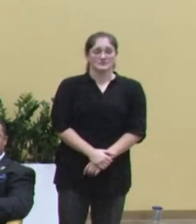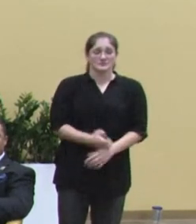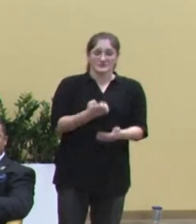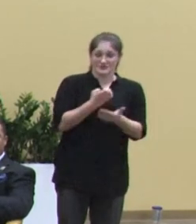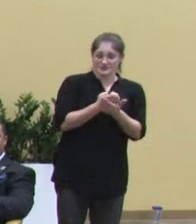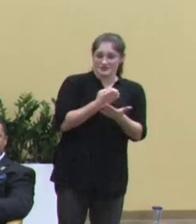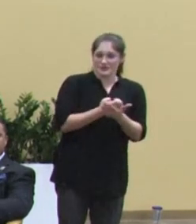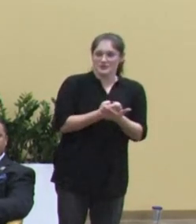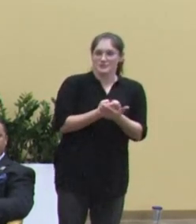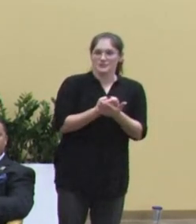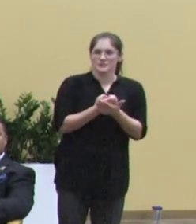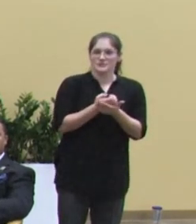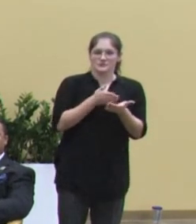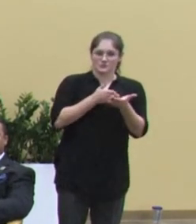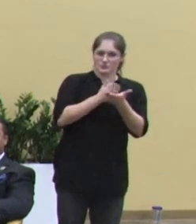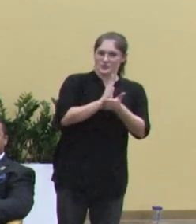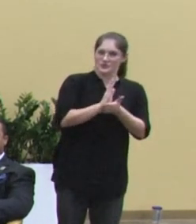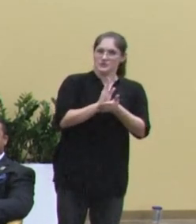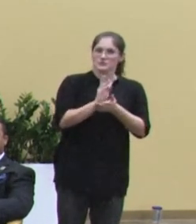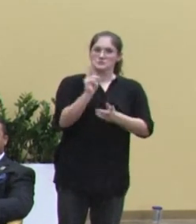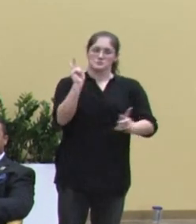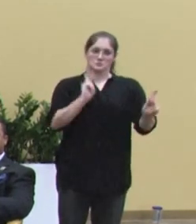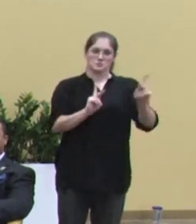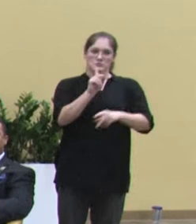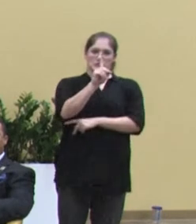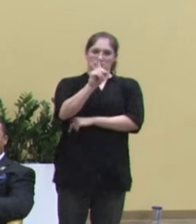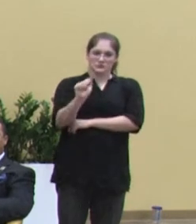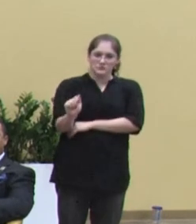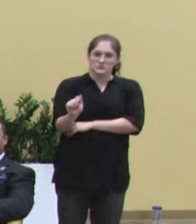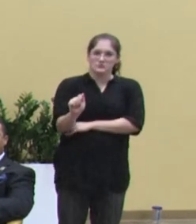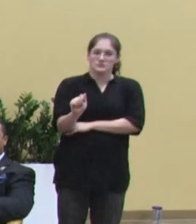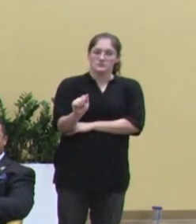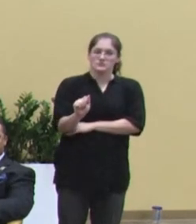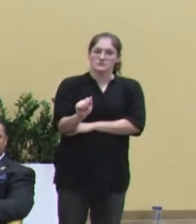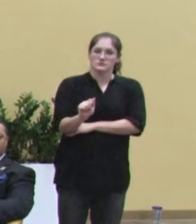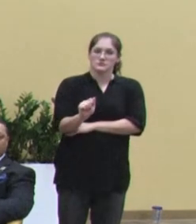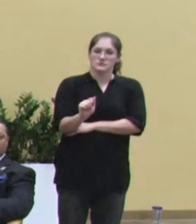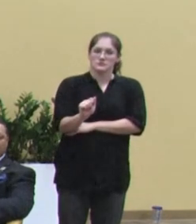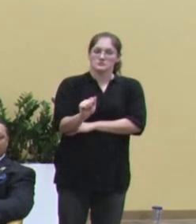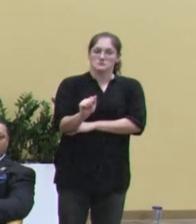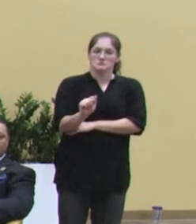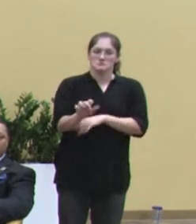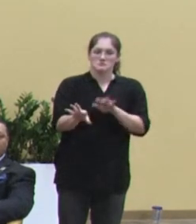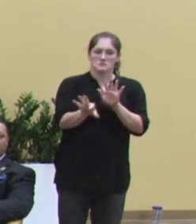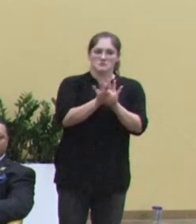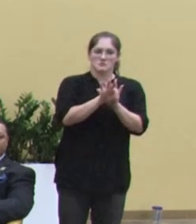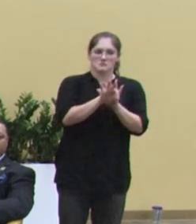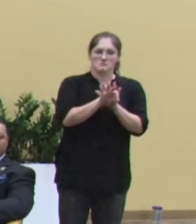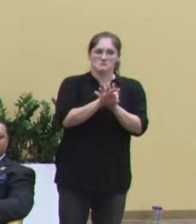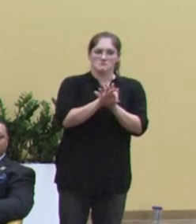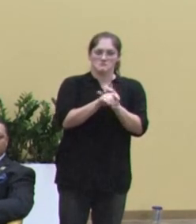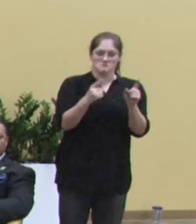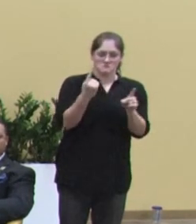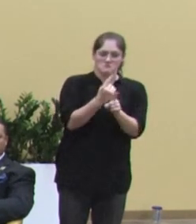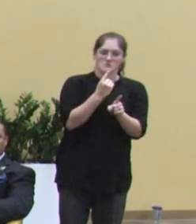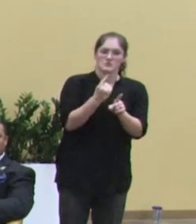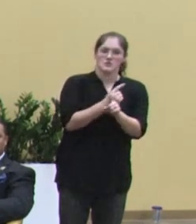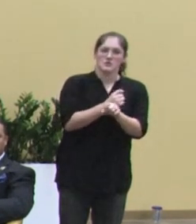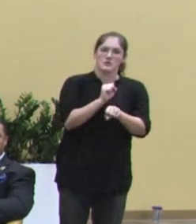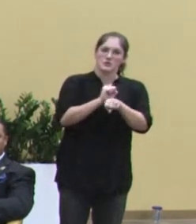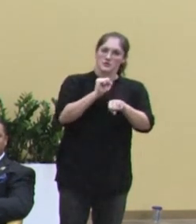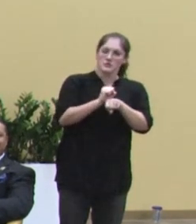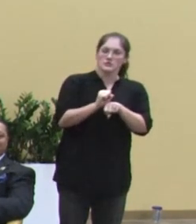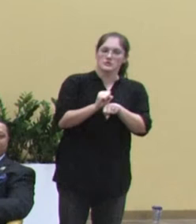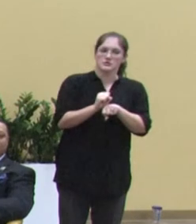Economic rights for folks with disabilities, the ability to find meaningful and gainful employment